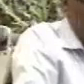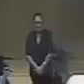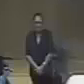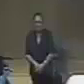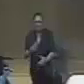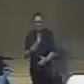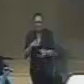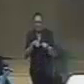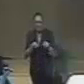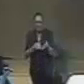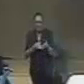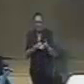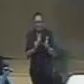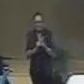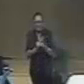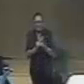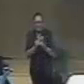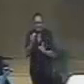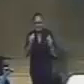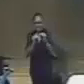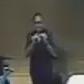institutional benchmark. But in the meantime,